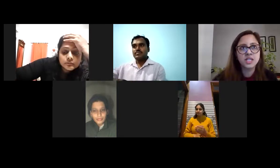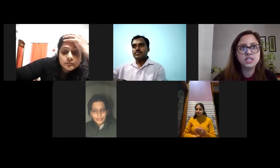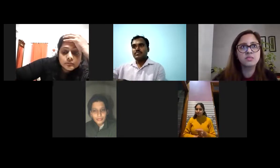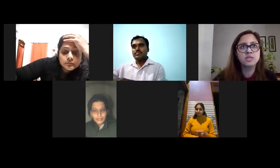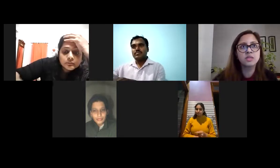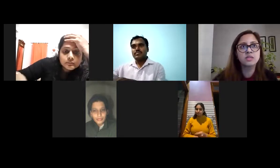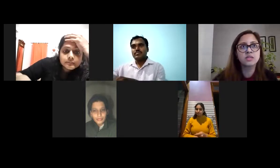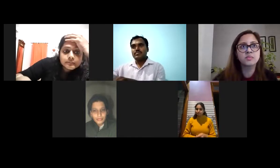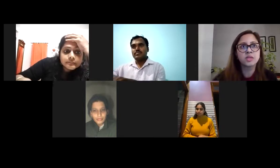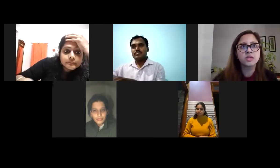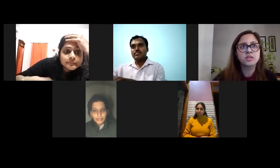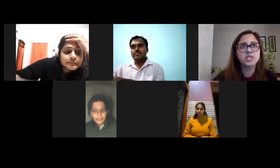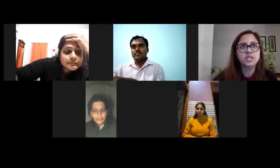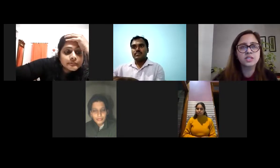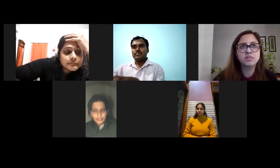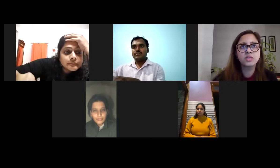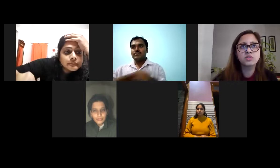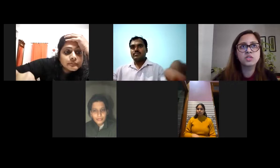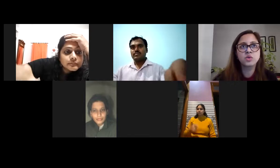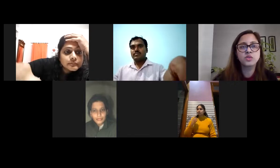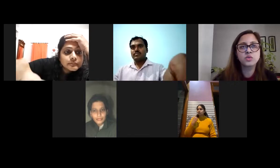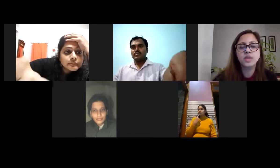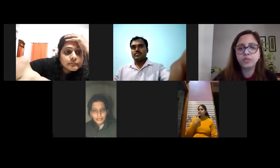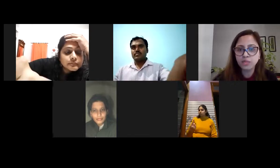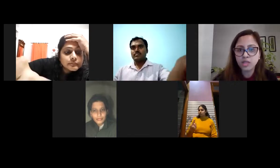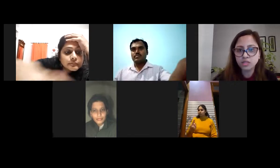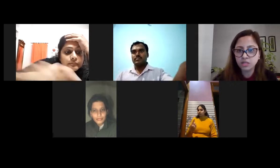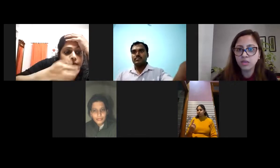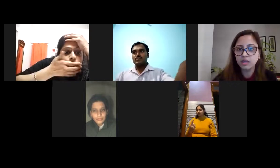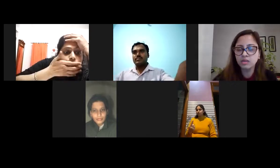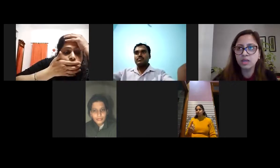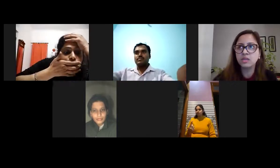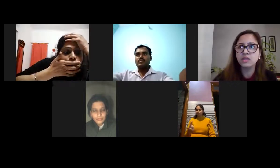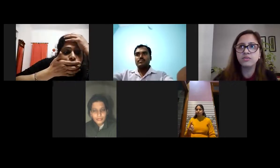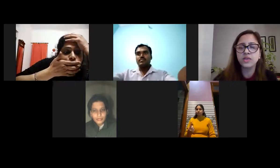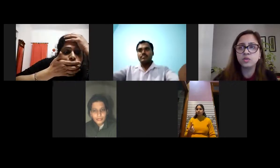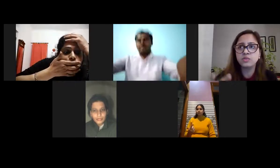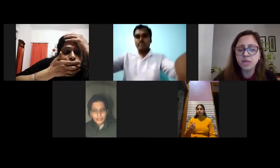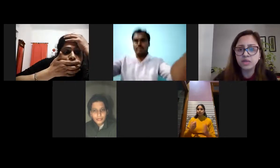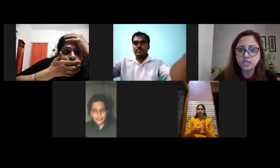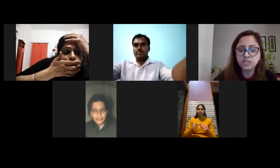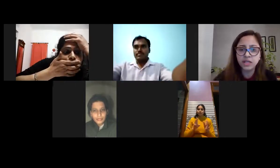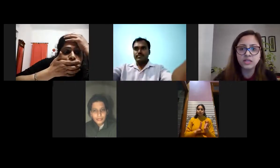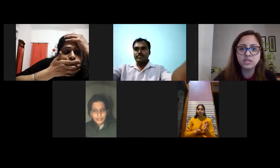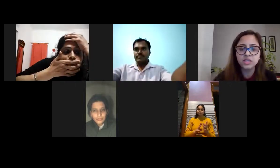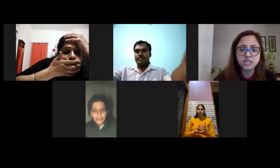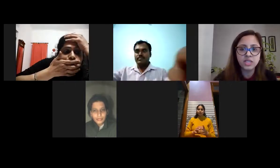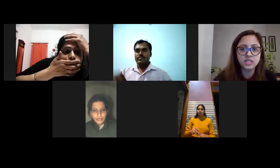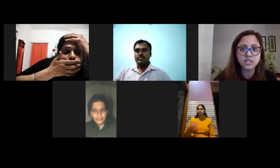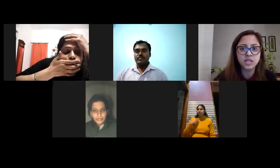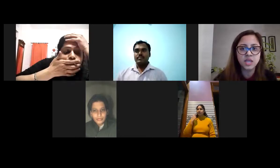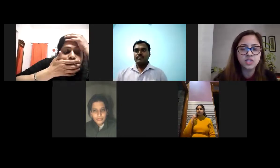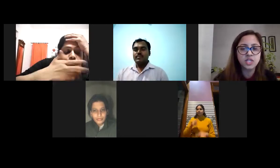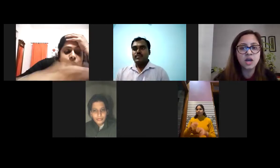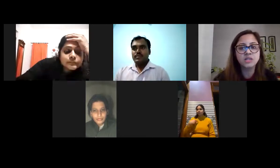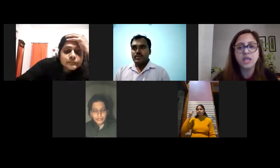she tells him, and she also reprimands him. And if I could remember it correctly, she says